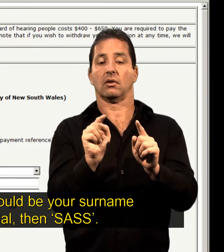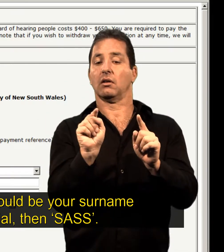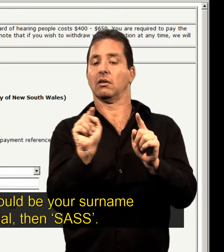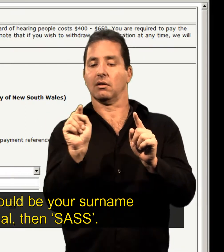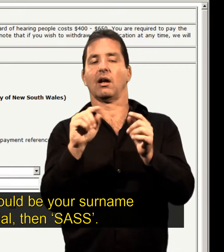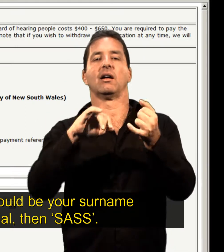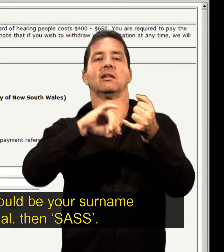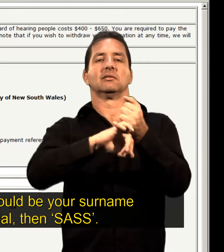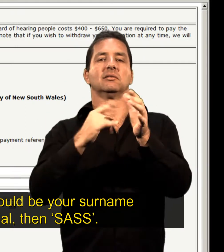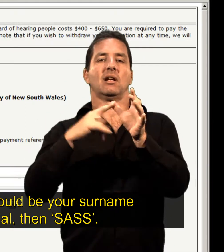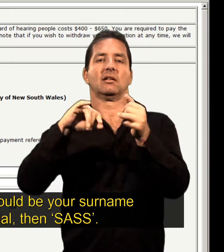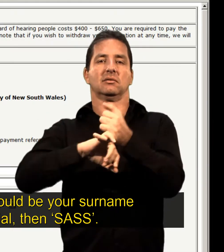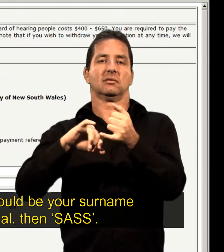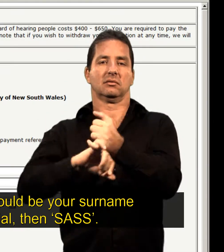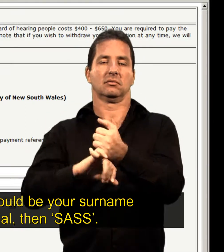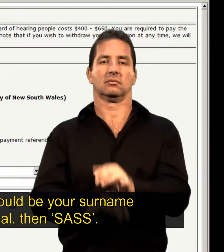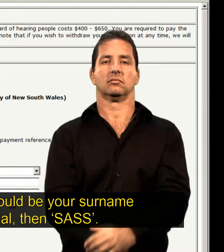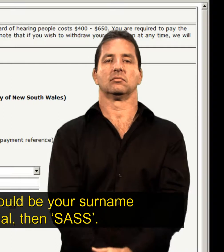SASS.